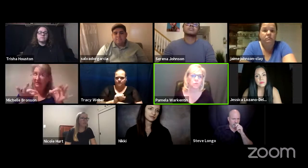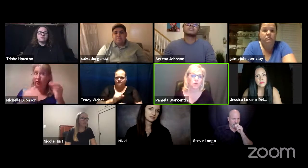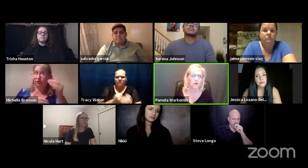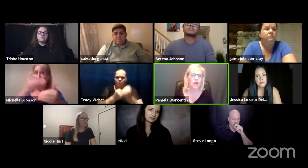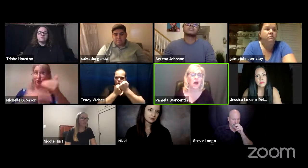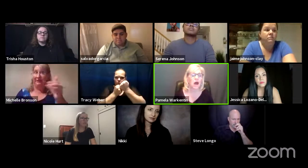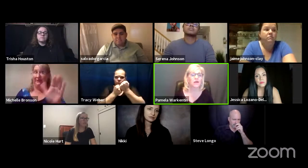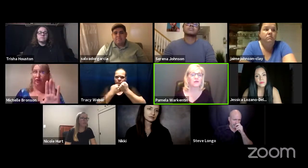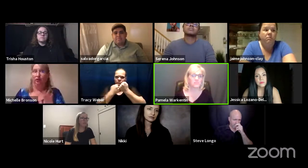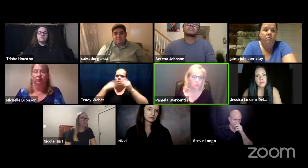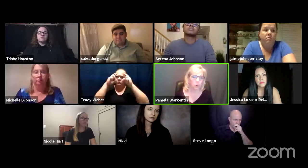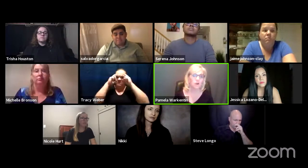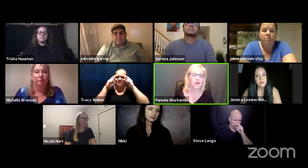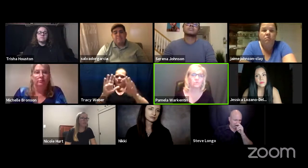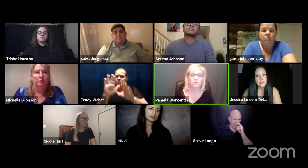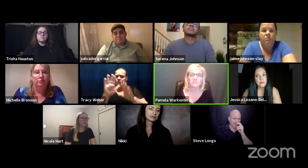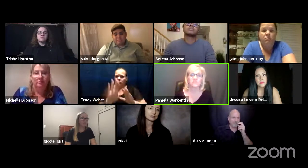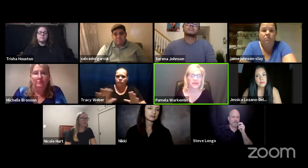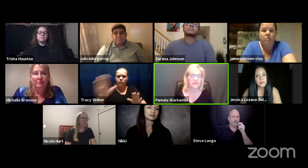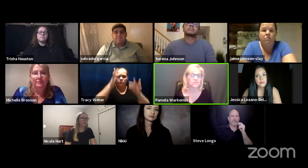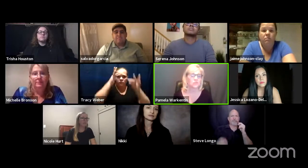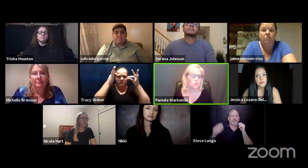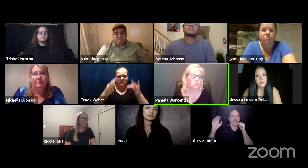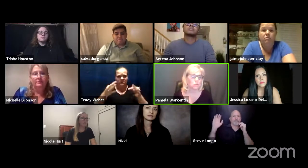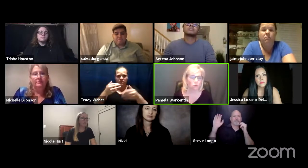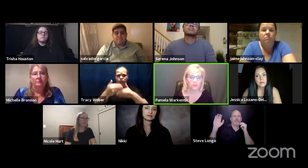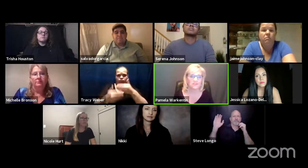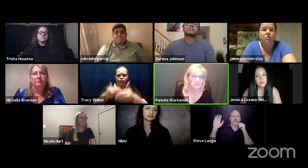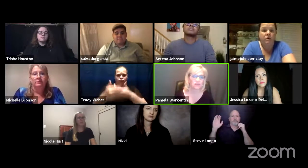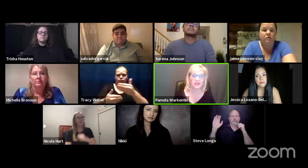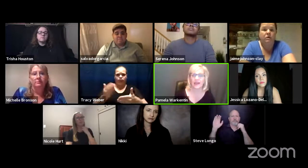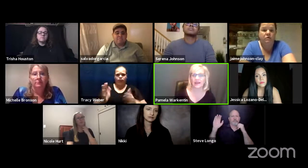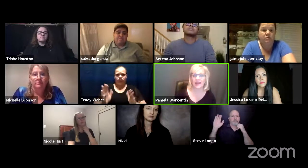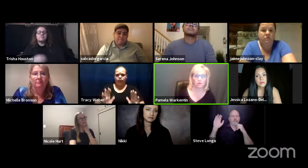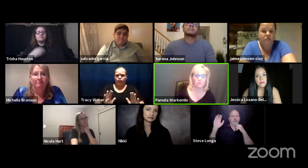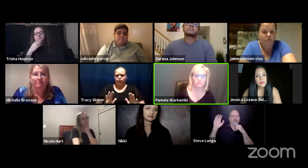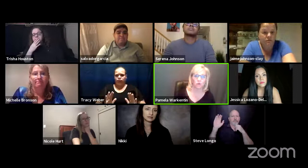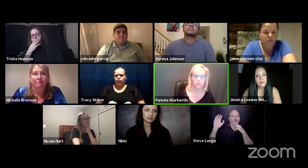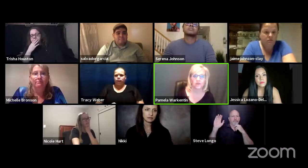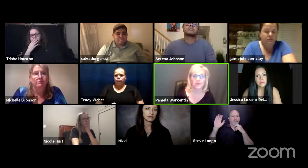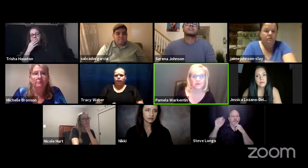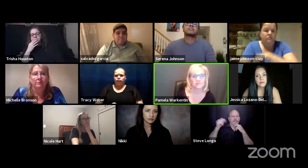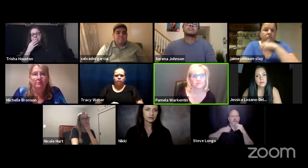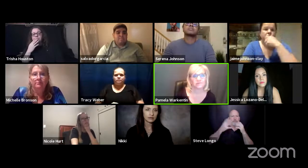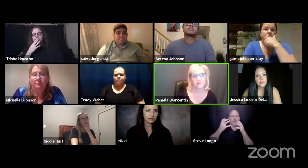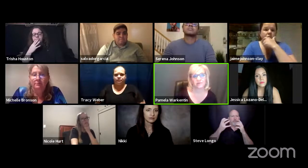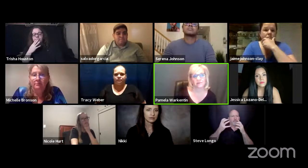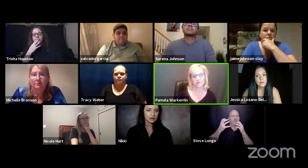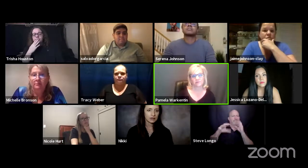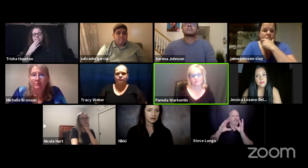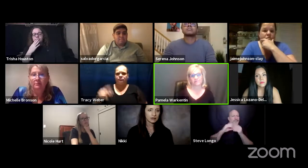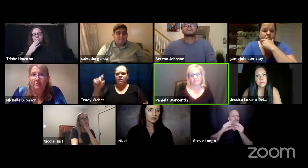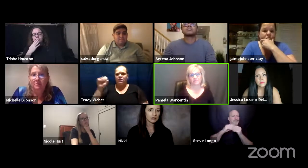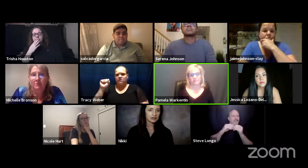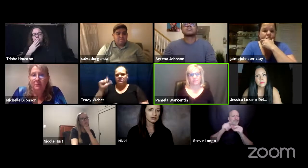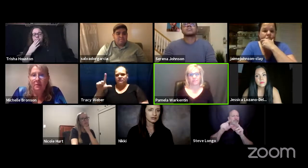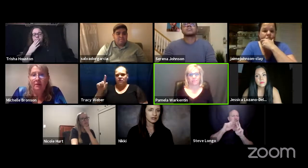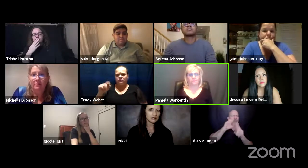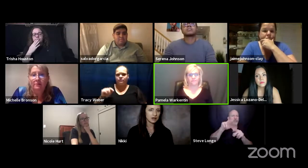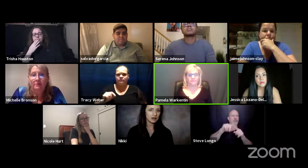support. I will respect your decision and how you move forward. This is Steve Longo.